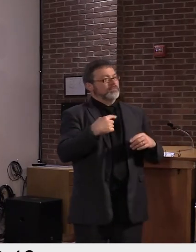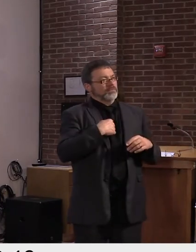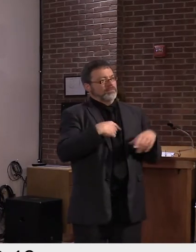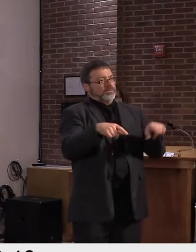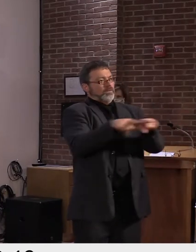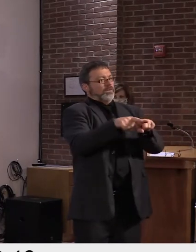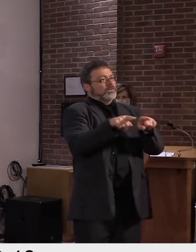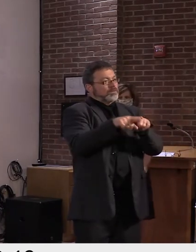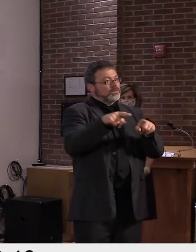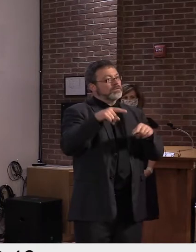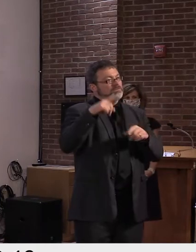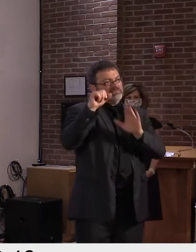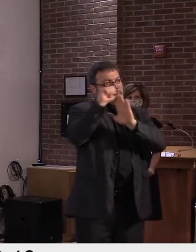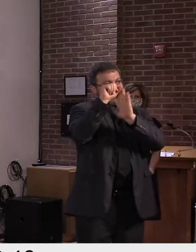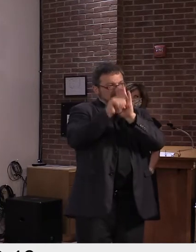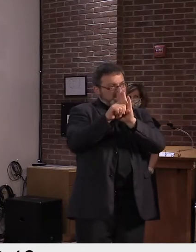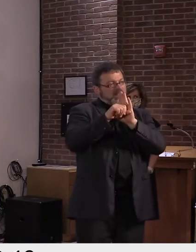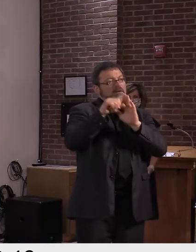vthelplink.org.